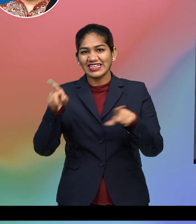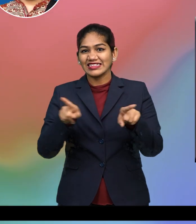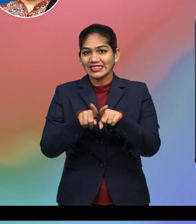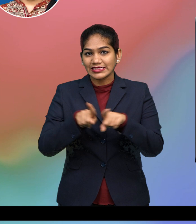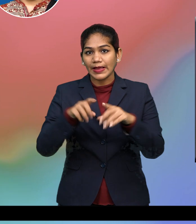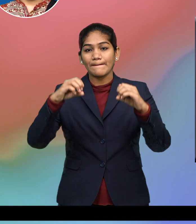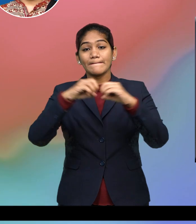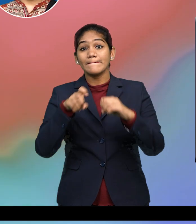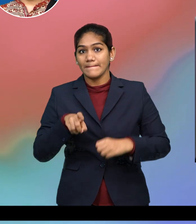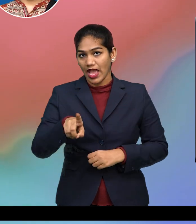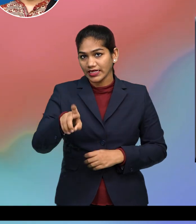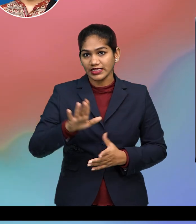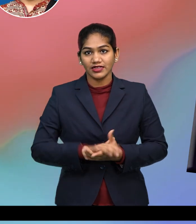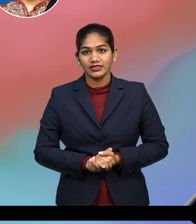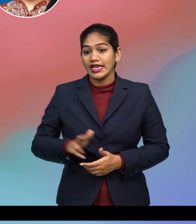bacteria,